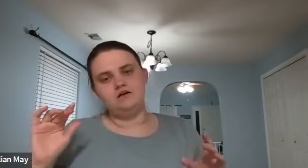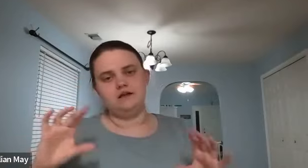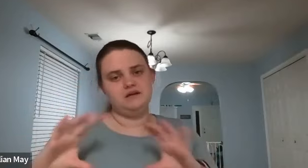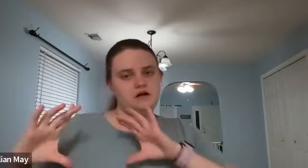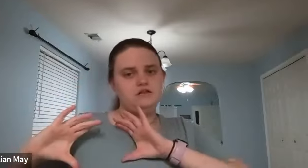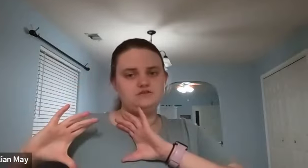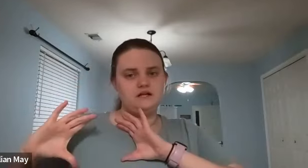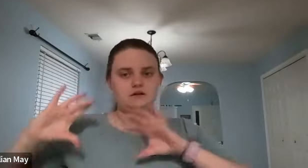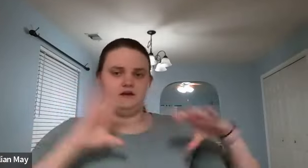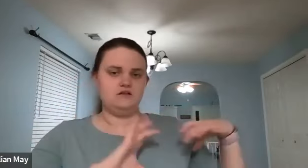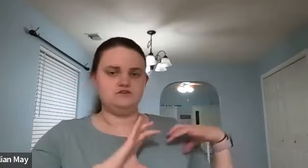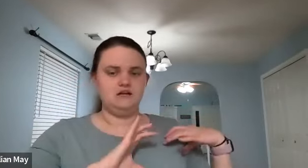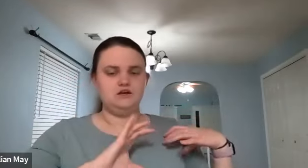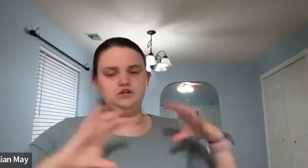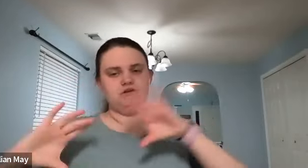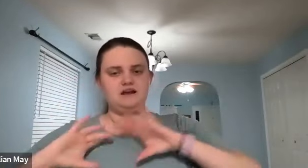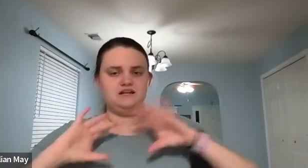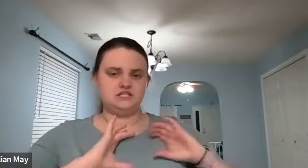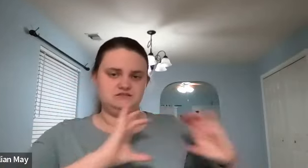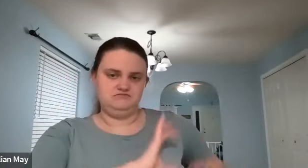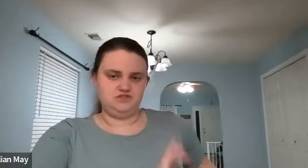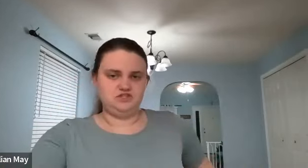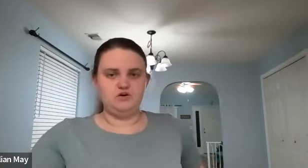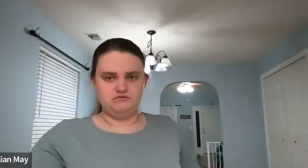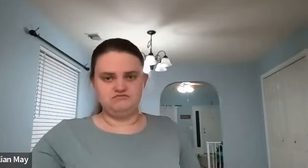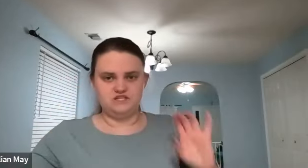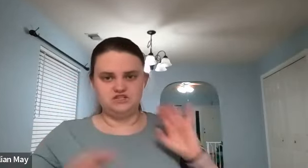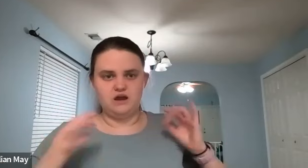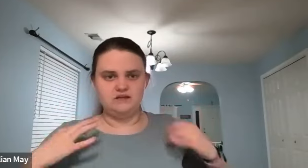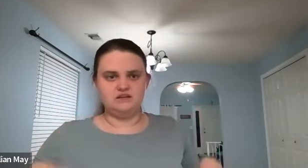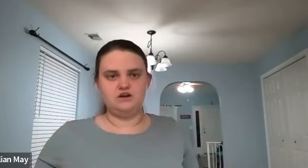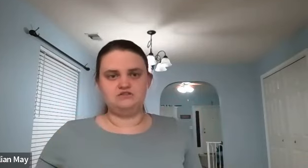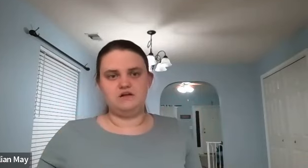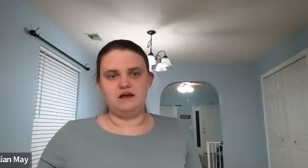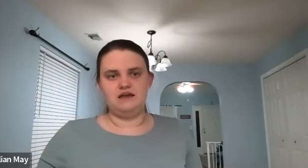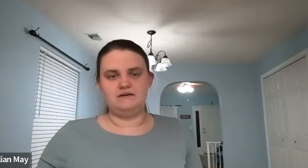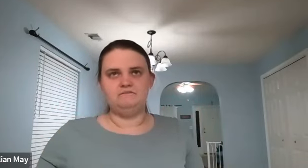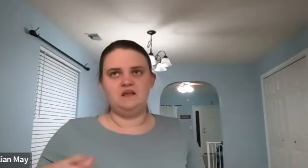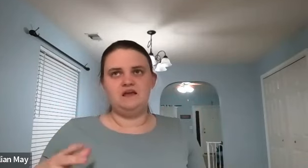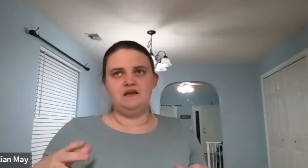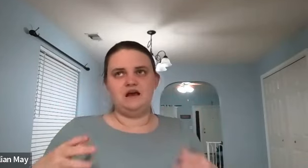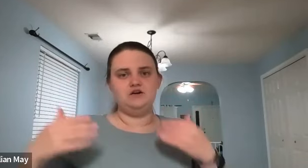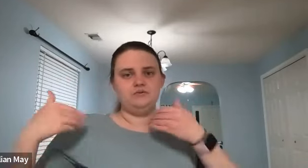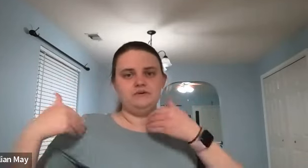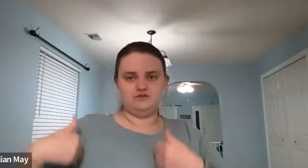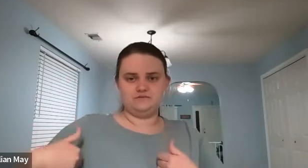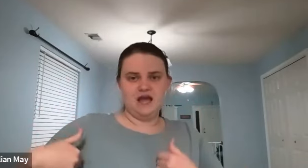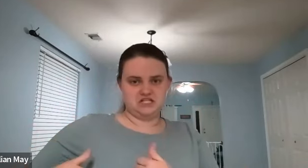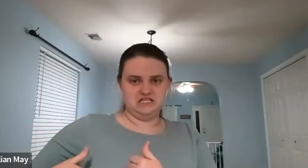like a big colors right here, big colors right here, you would kind of just show describing it, so like, I know there'll be like those patches